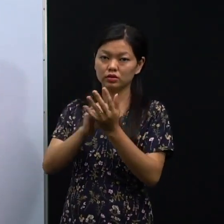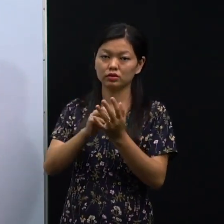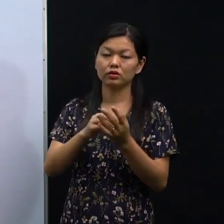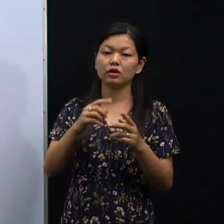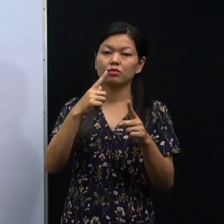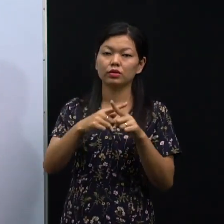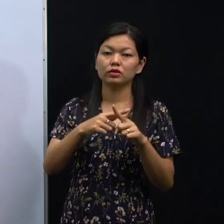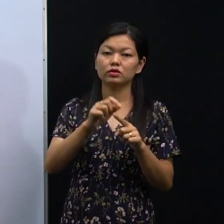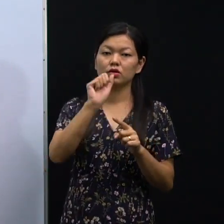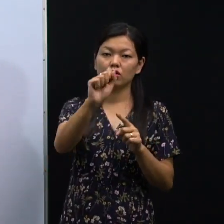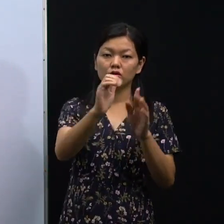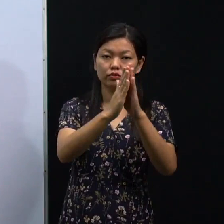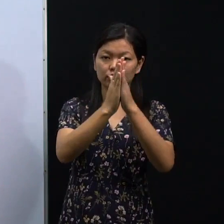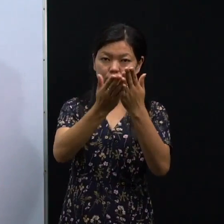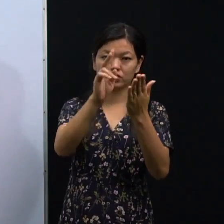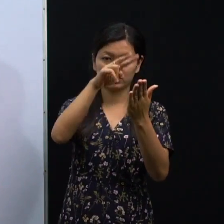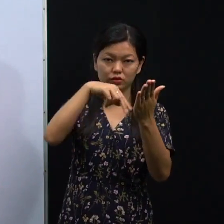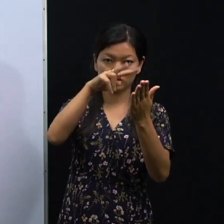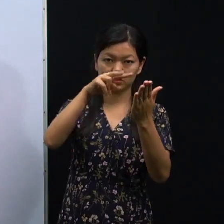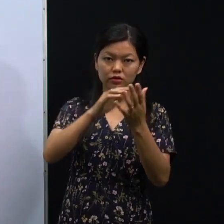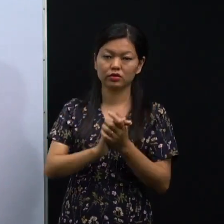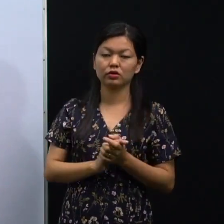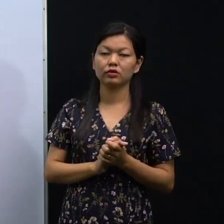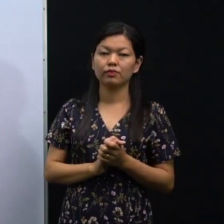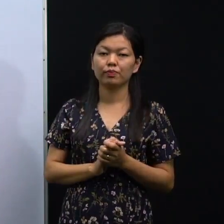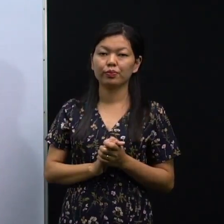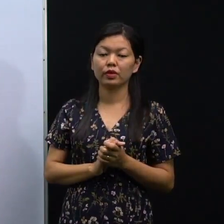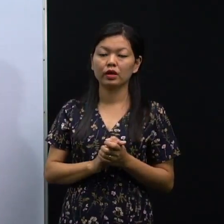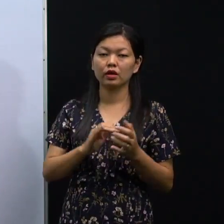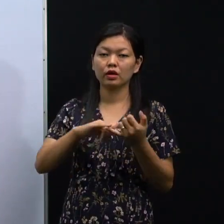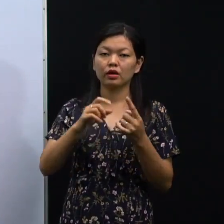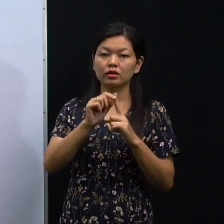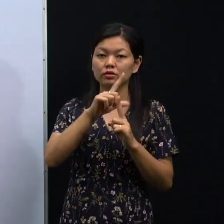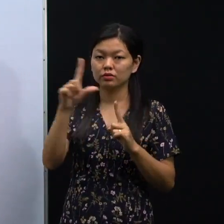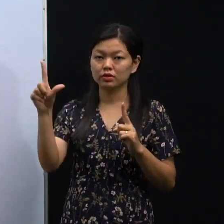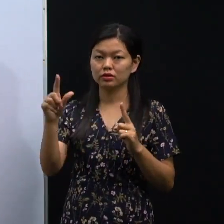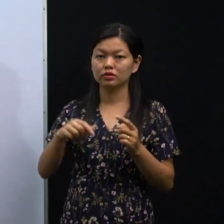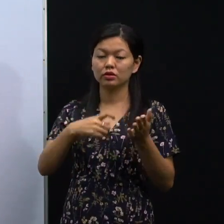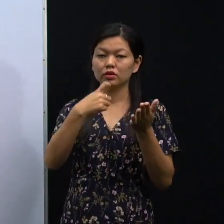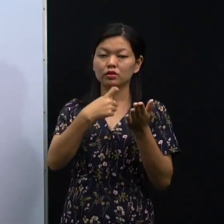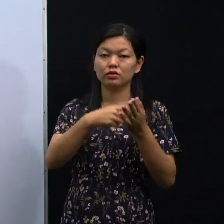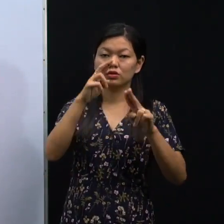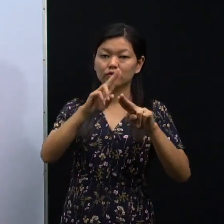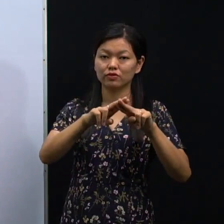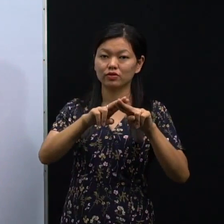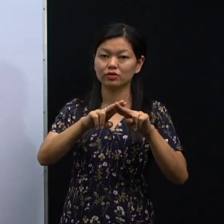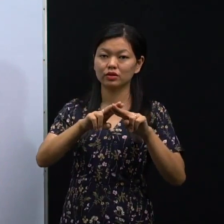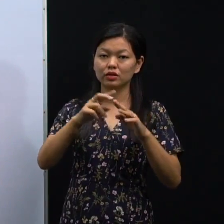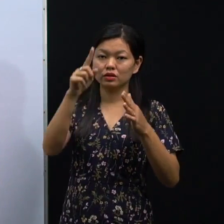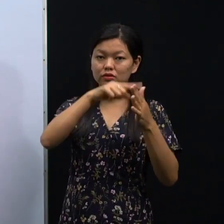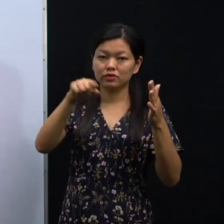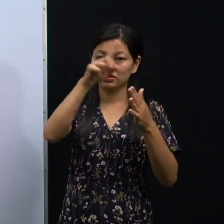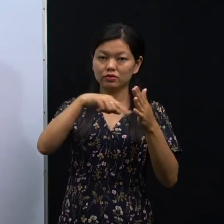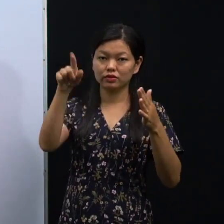textbook. Clear? And then, especially for the Rutherford model of an atom, you have to remember that alpha scattering,